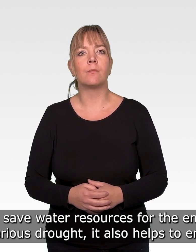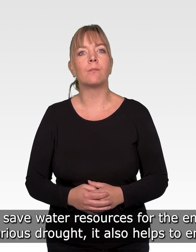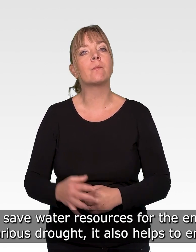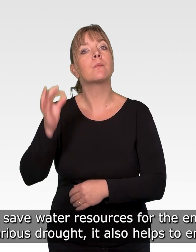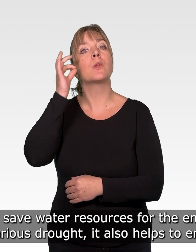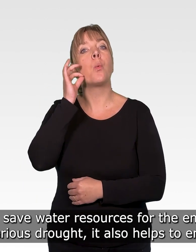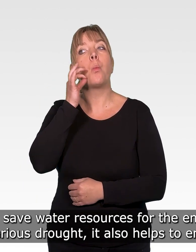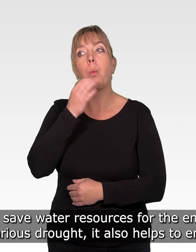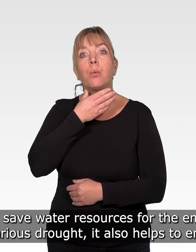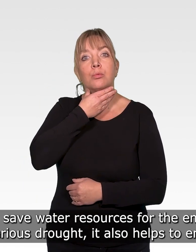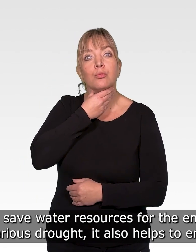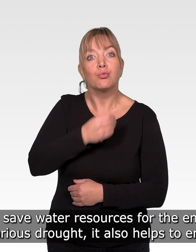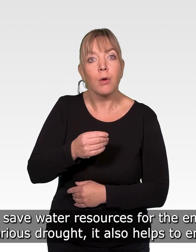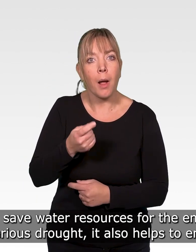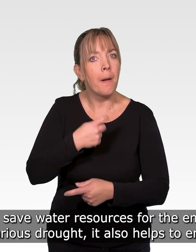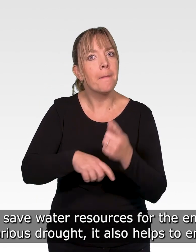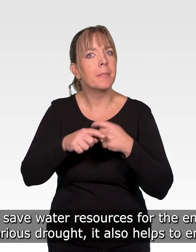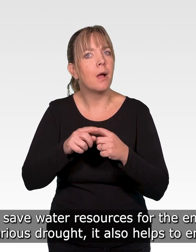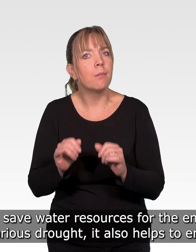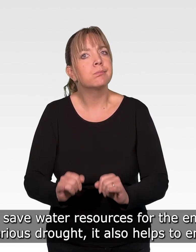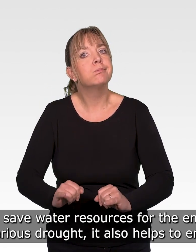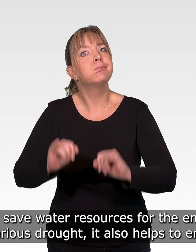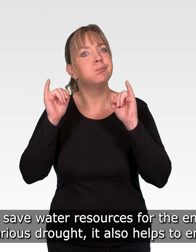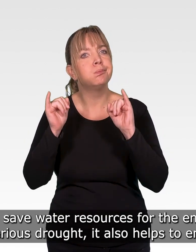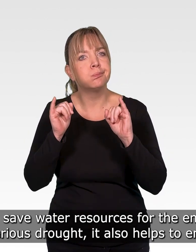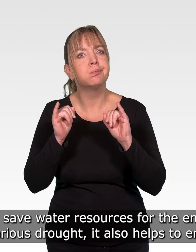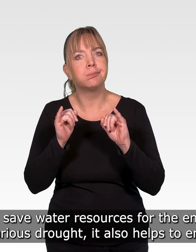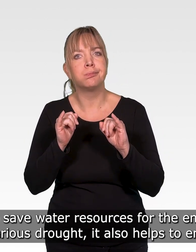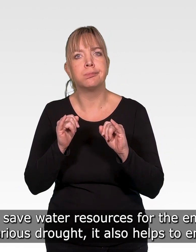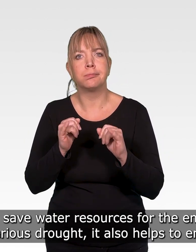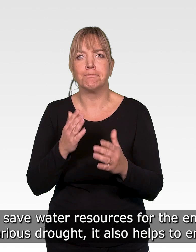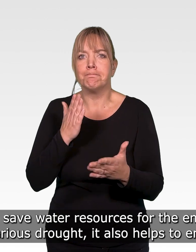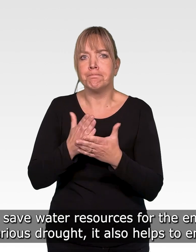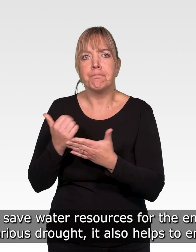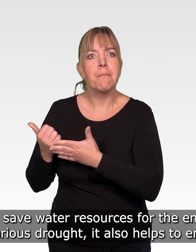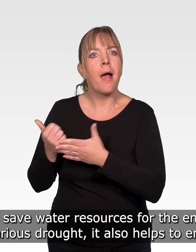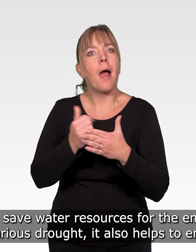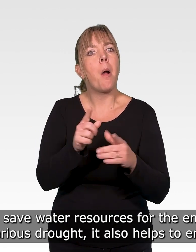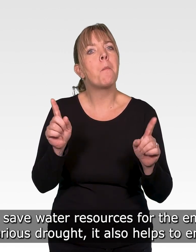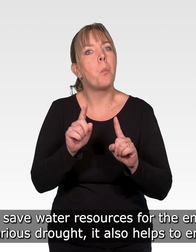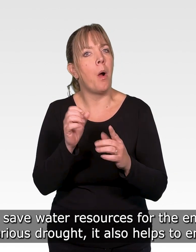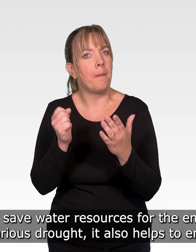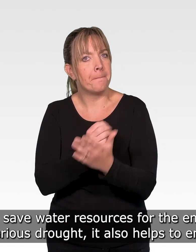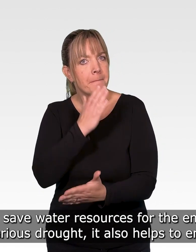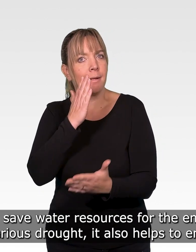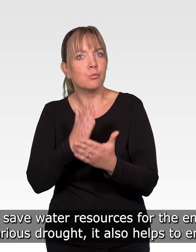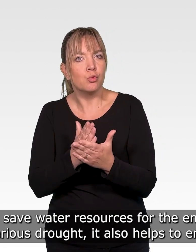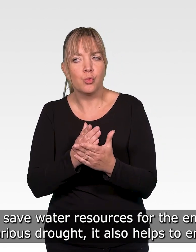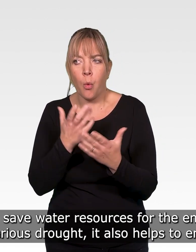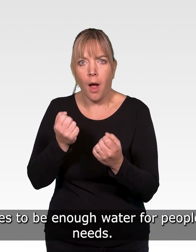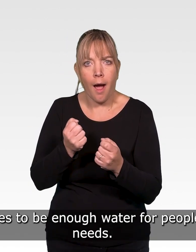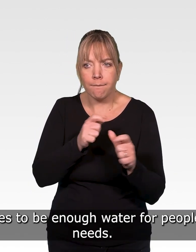In a serious drought, it also helps to ensure there continues to be enough water for people's essential needs.